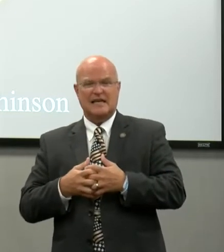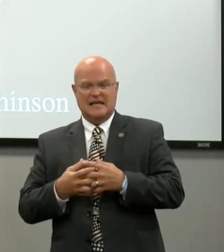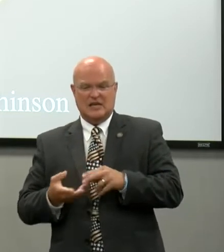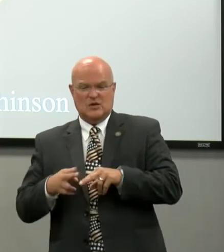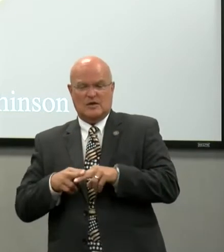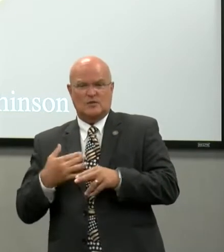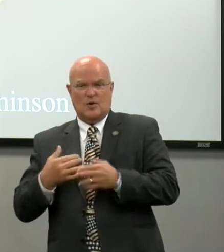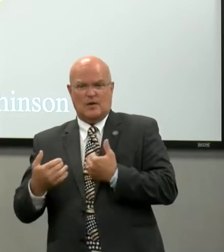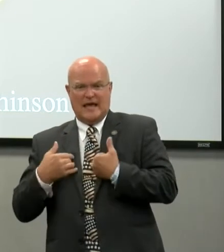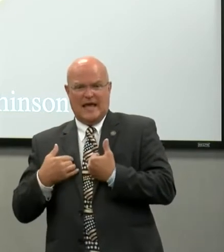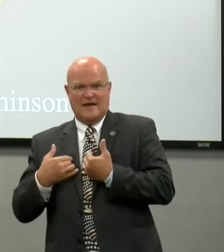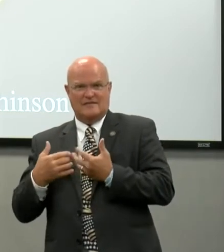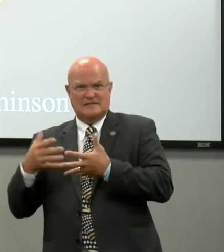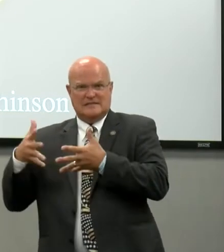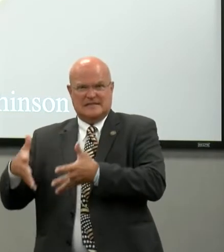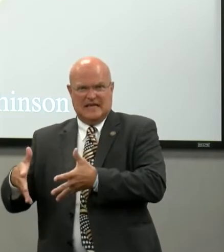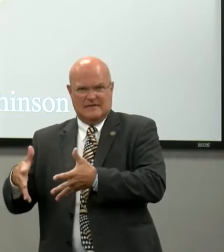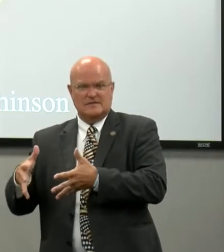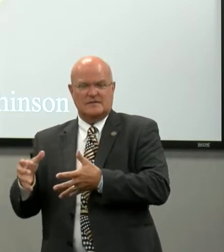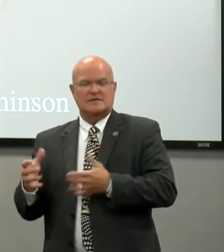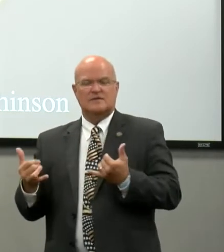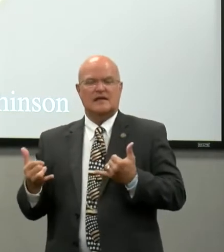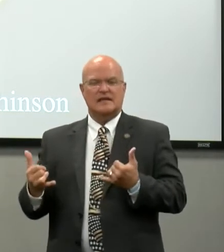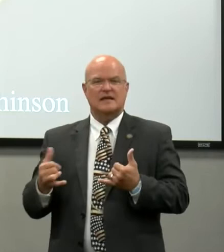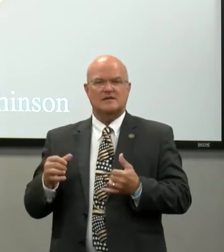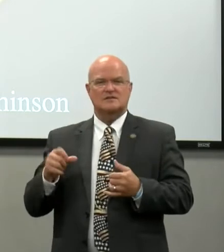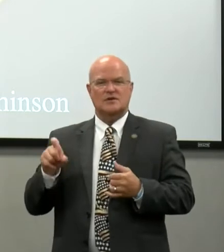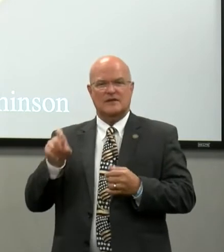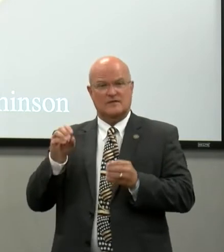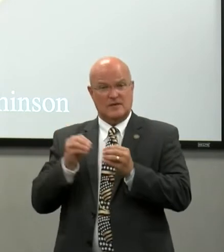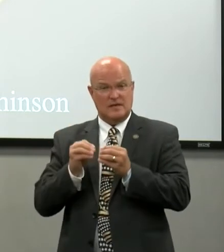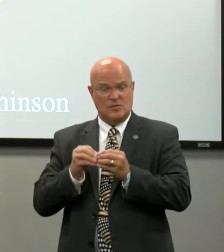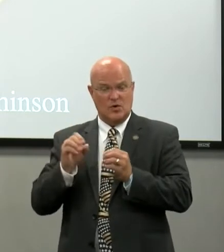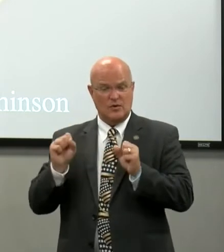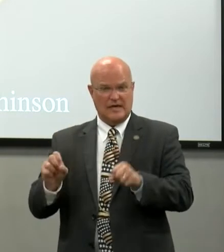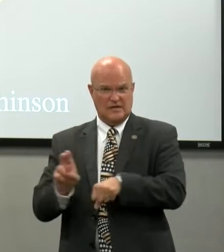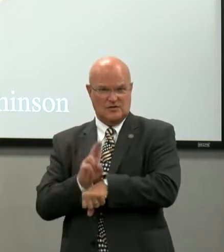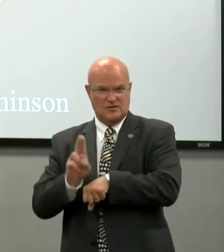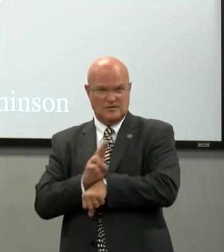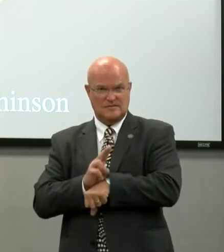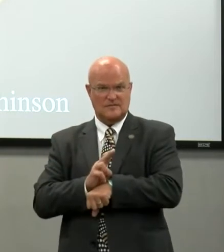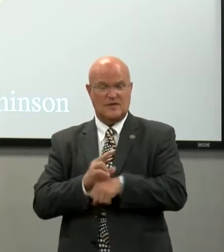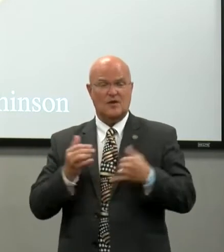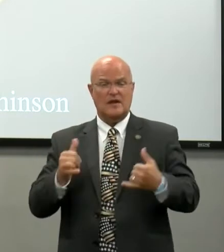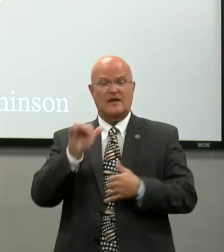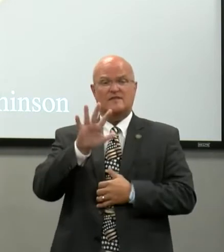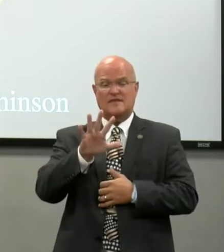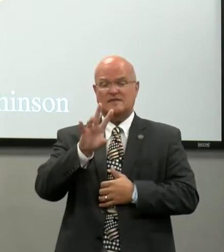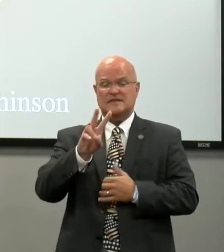if necessary. As mentioned, we've had